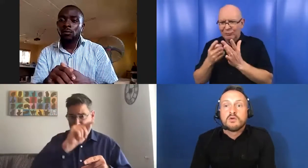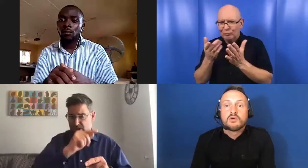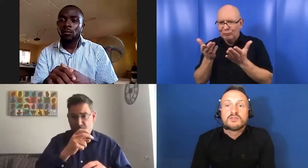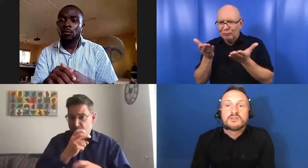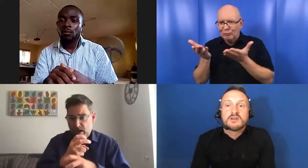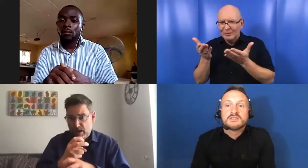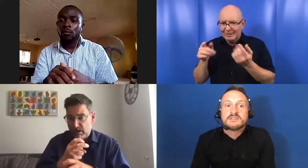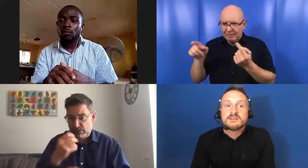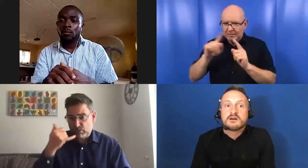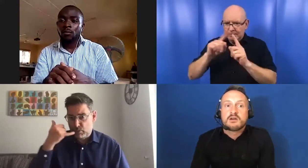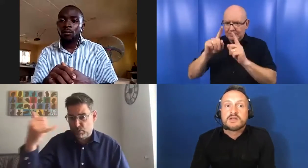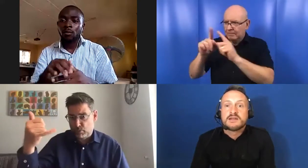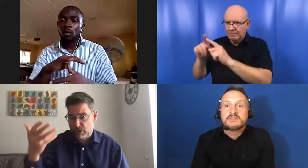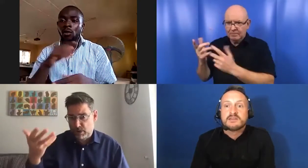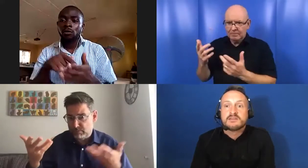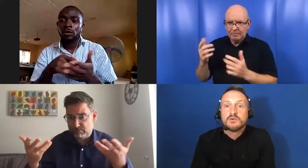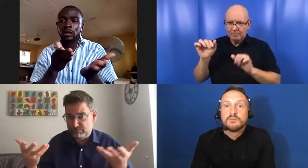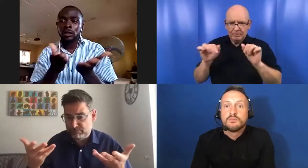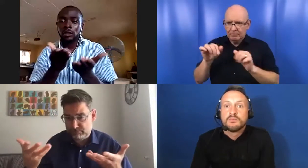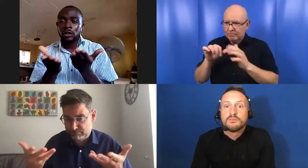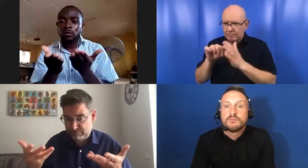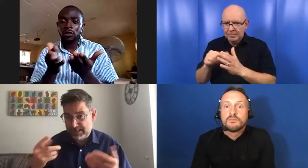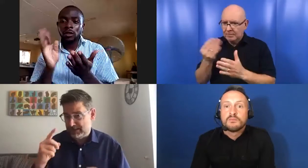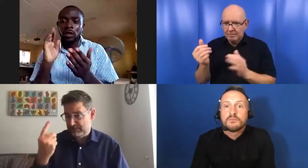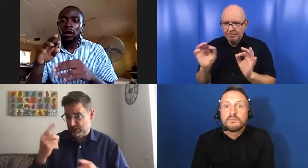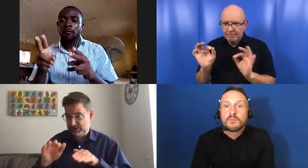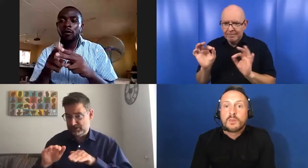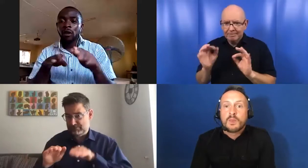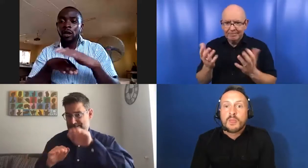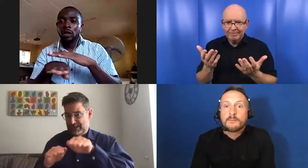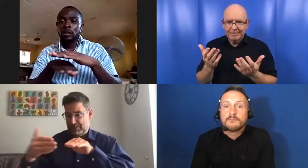Not all of the services are currently accessible,